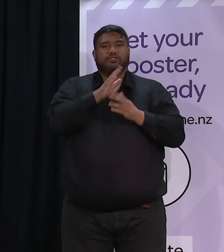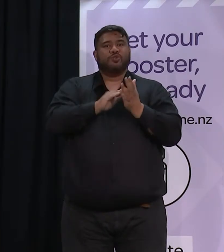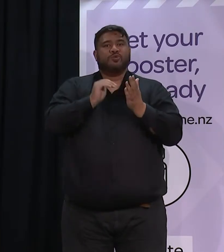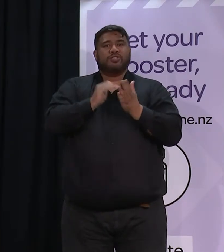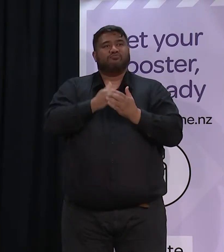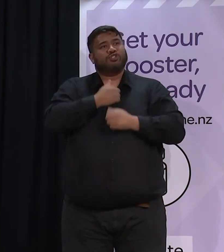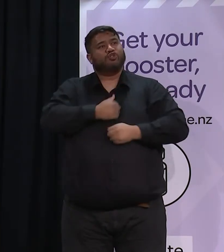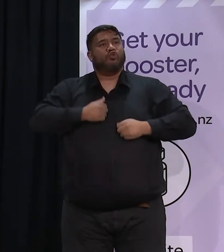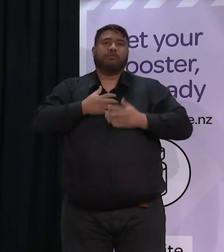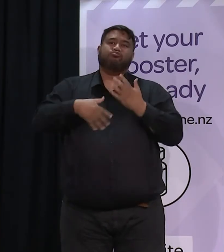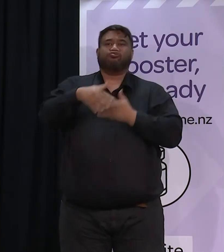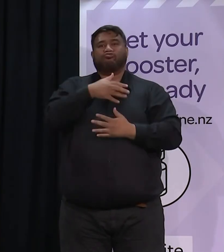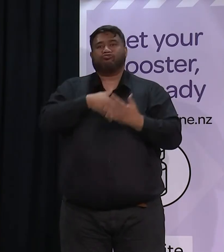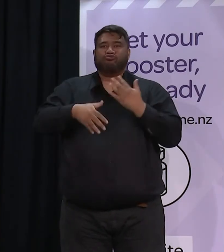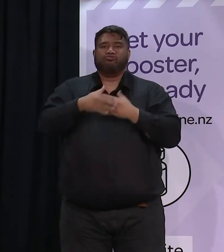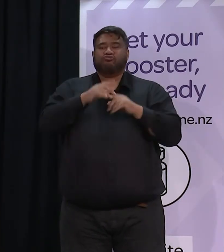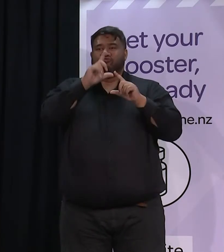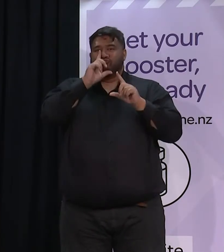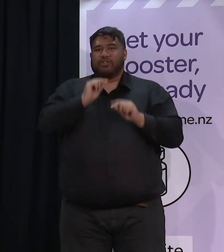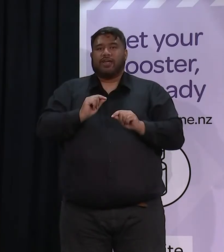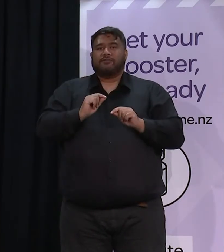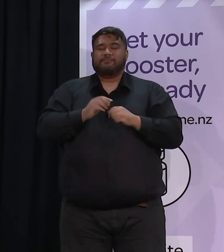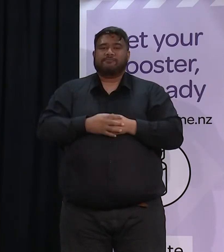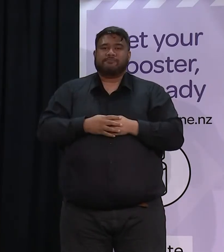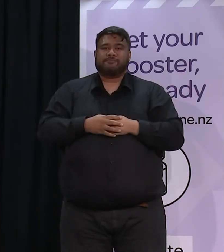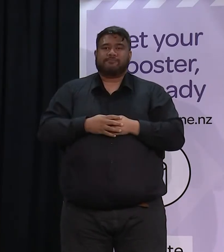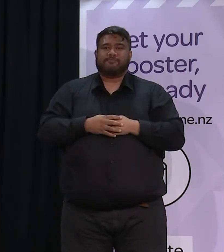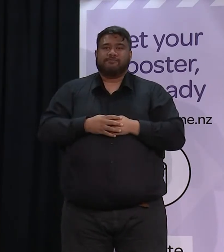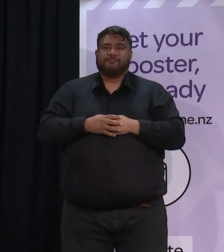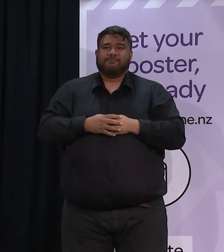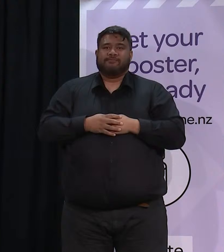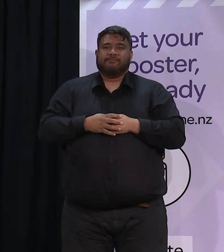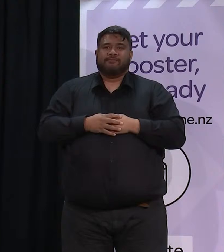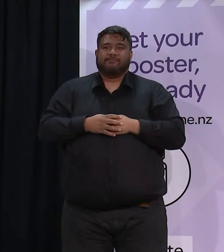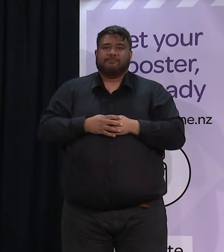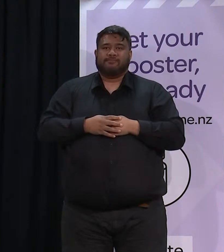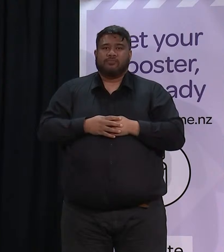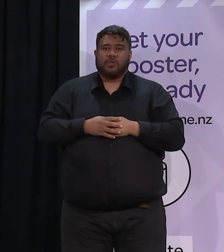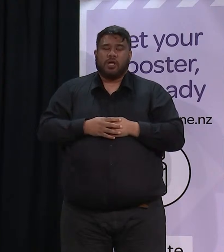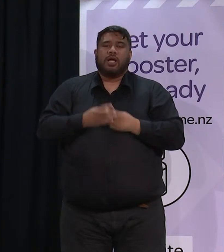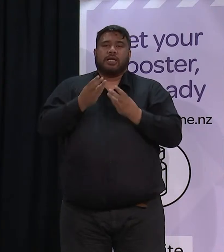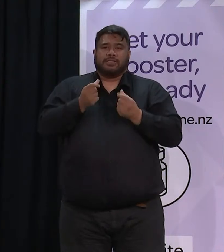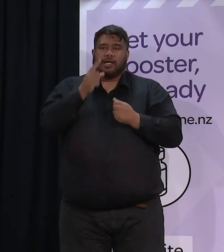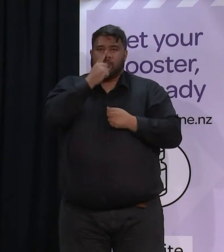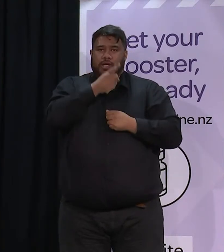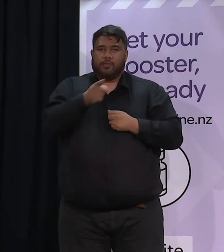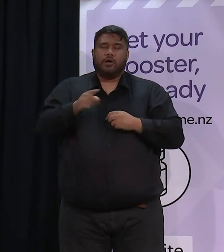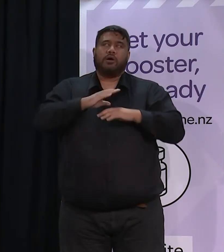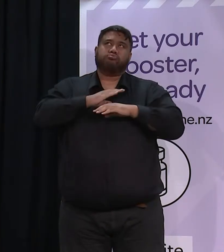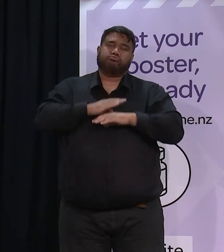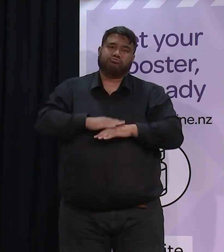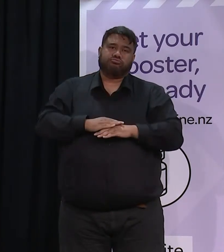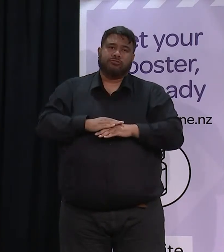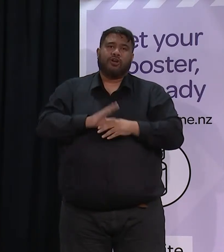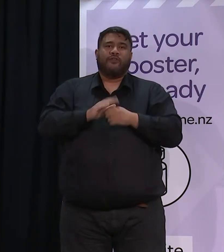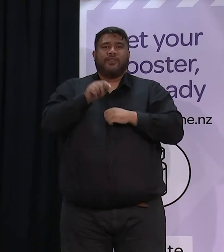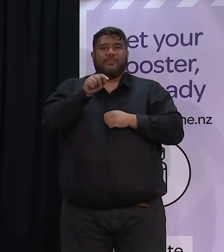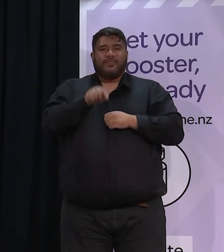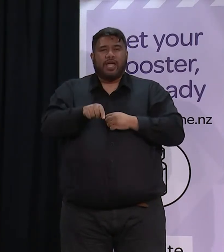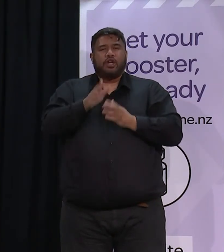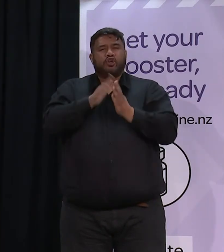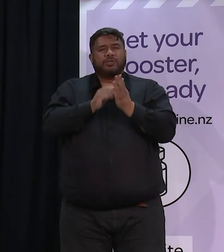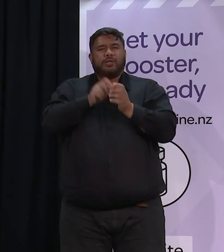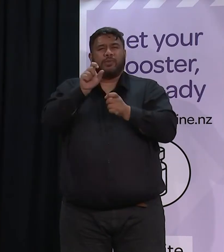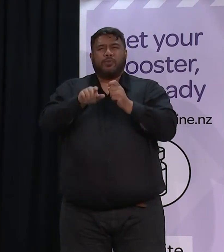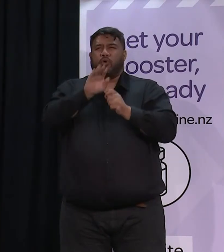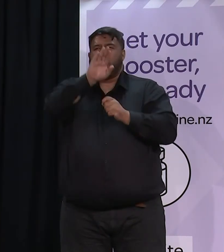to offer and not have to self-isolate. I know this will be welcome news to the members of our team overseas, eager to travel home